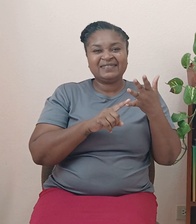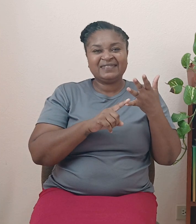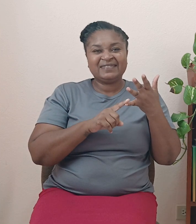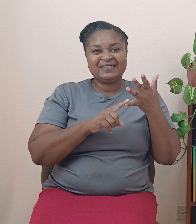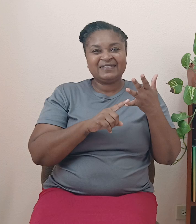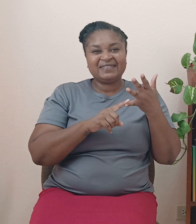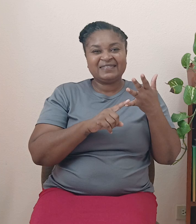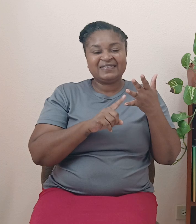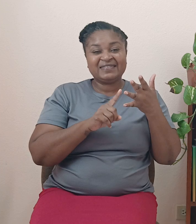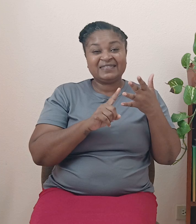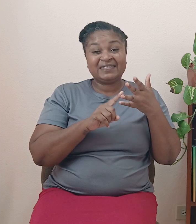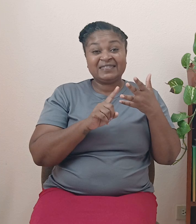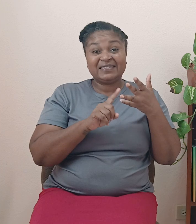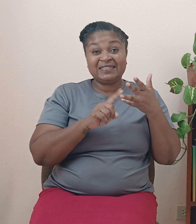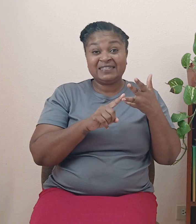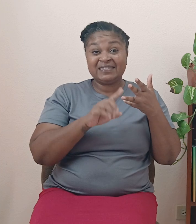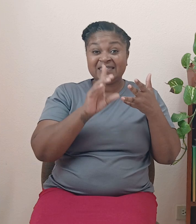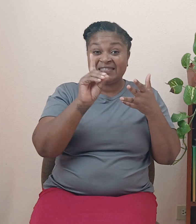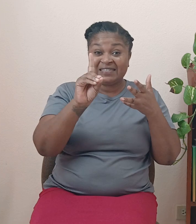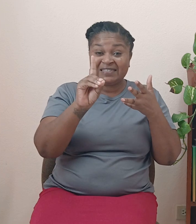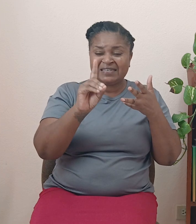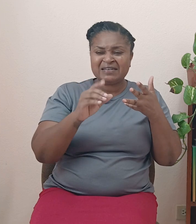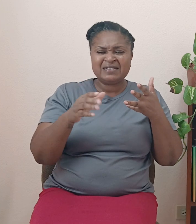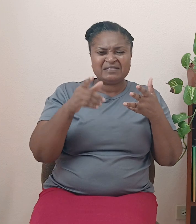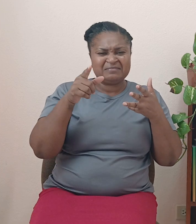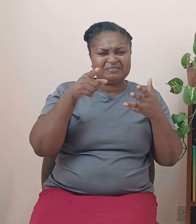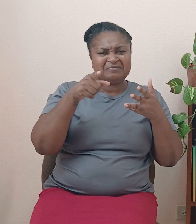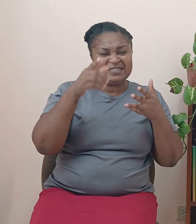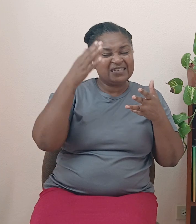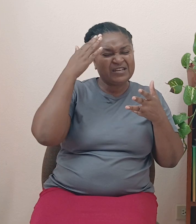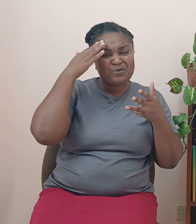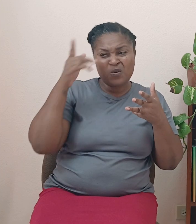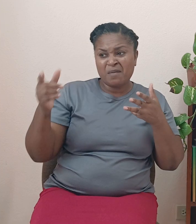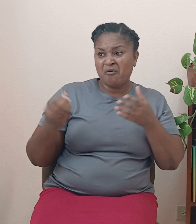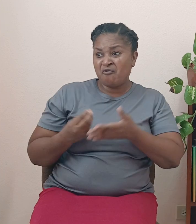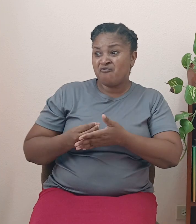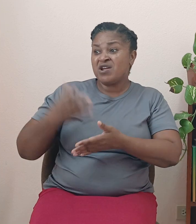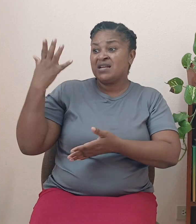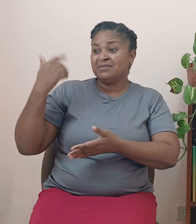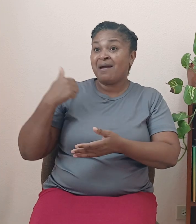D. She knew that he was rich and could share what he had.